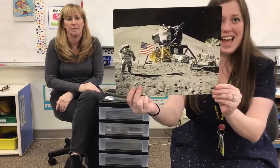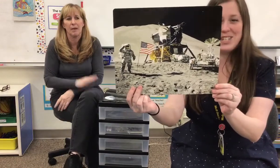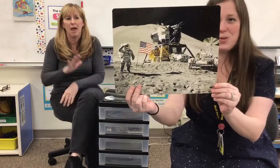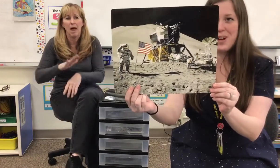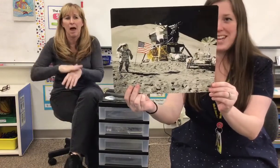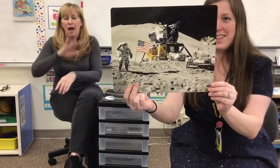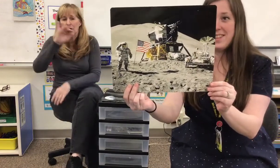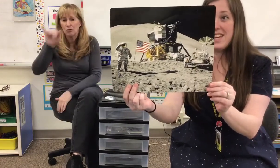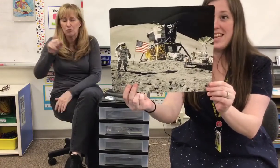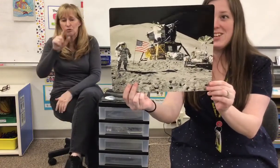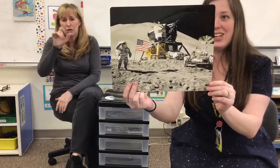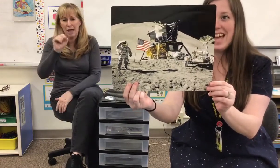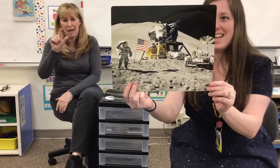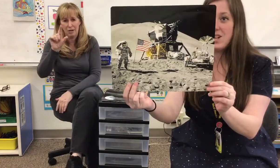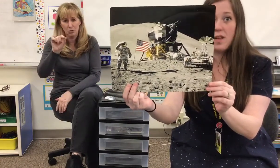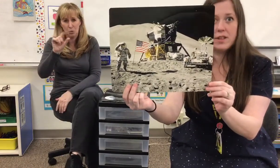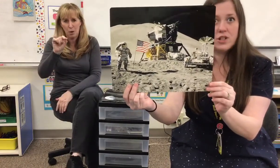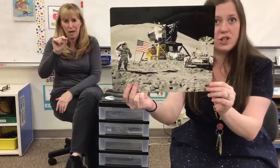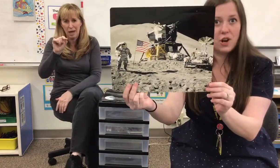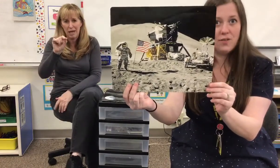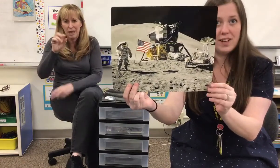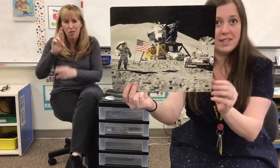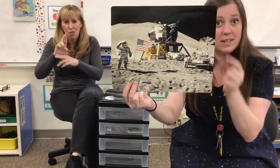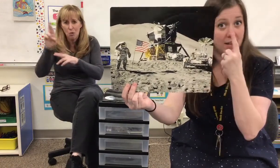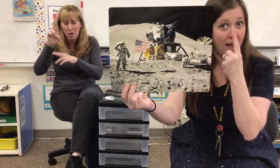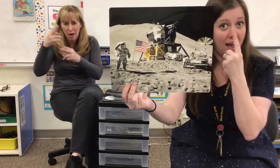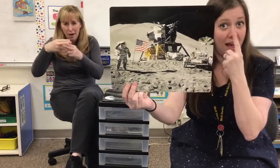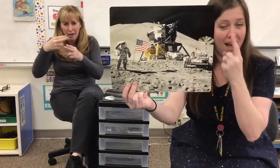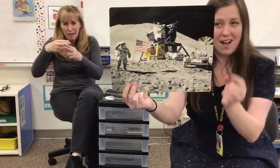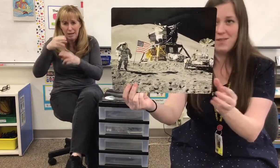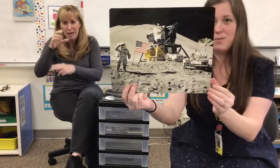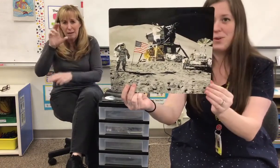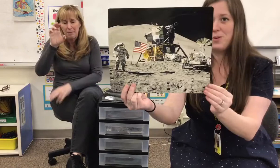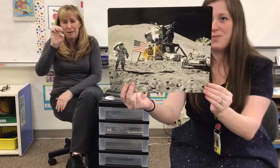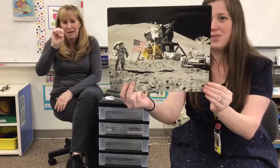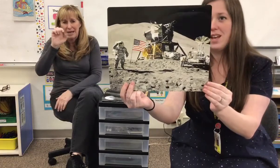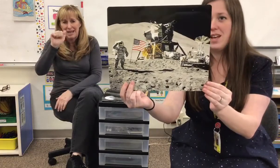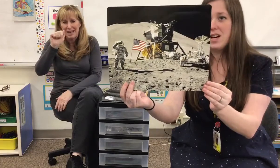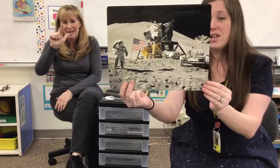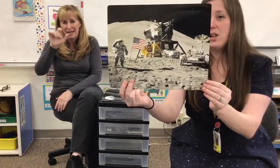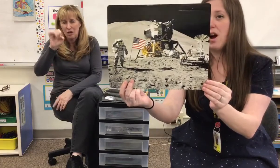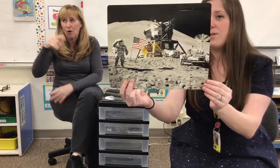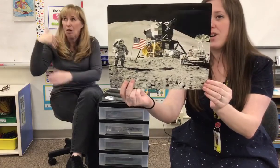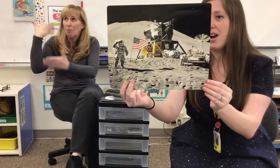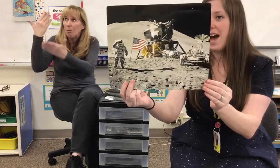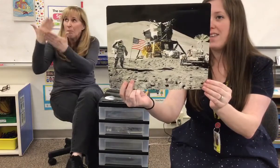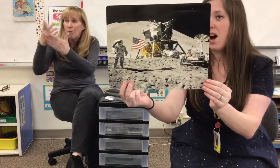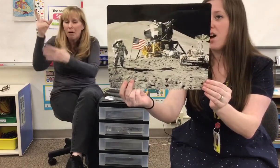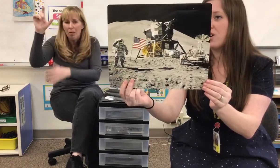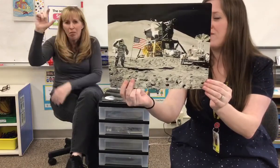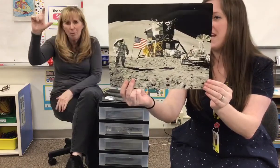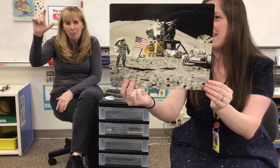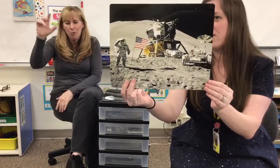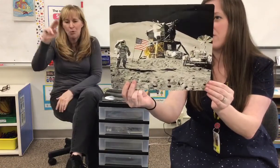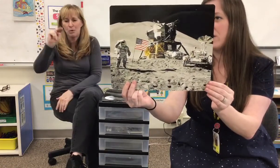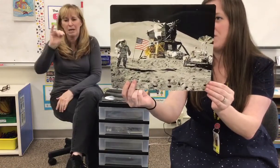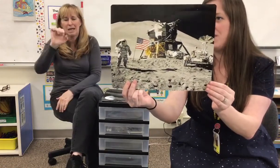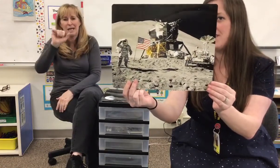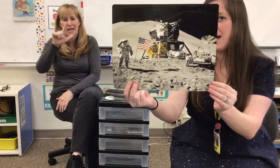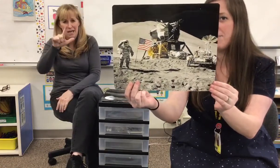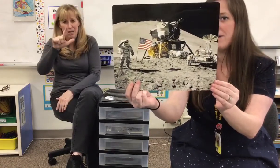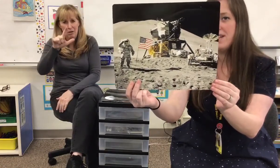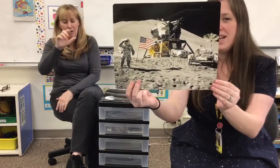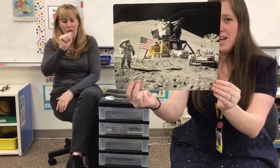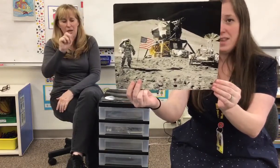On July 20th, the Eagle landed on the surface of the moon. Neil Armstrong had the honor of taking the